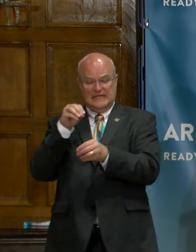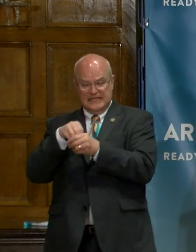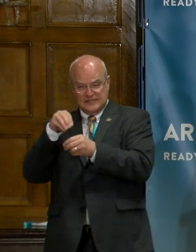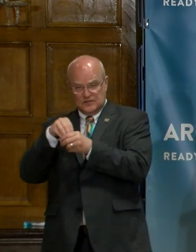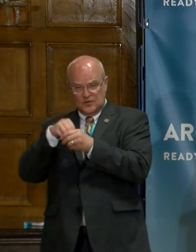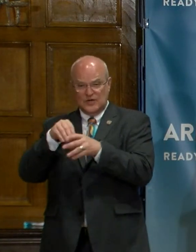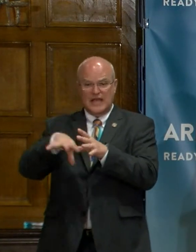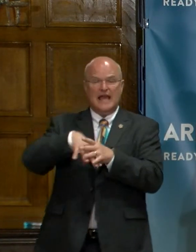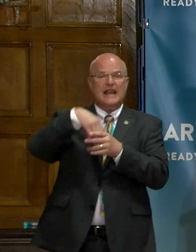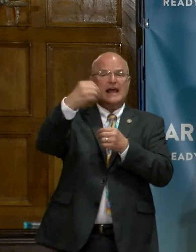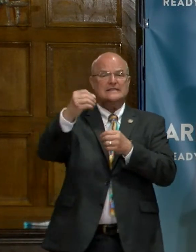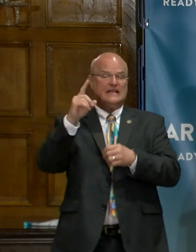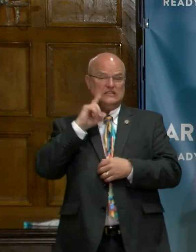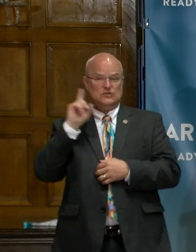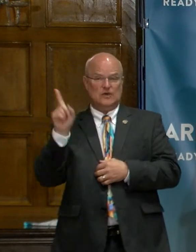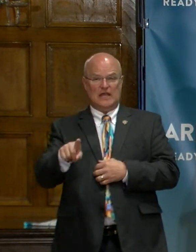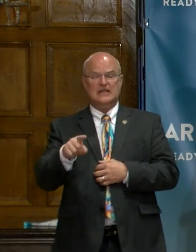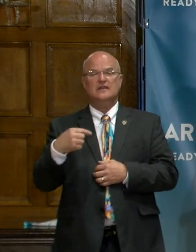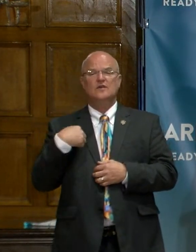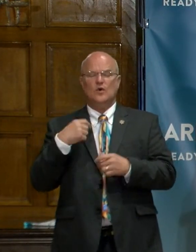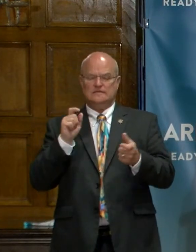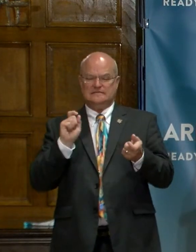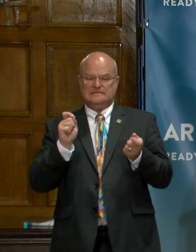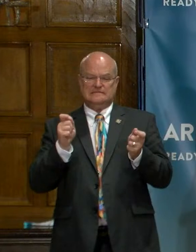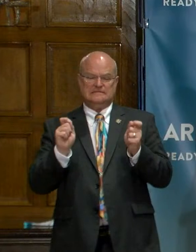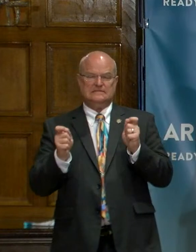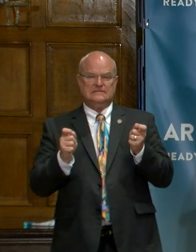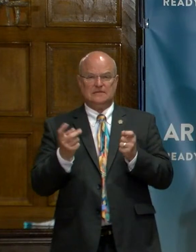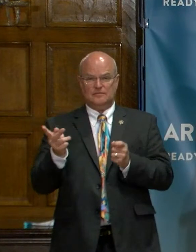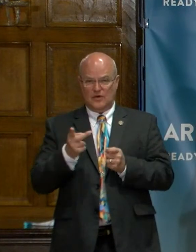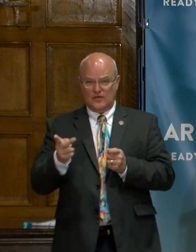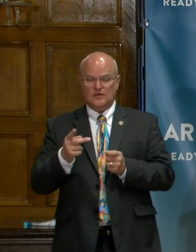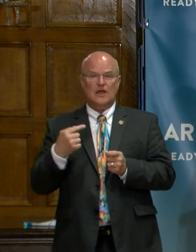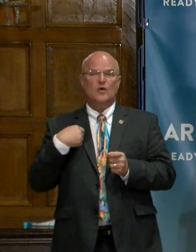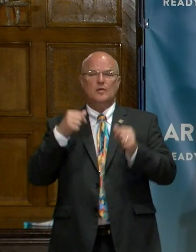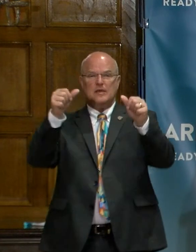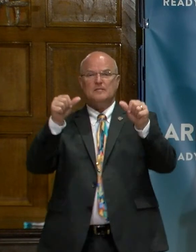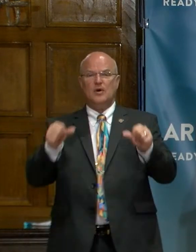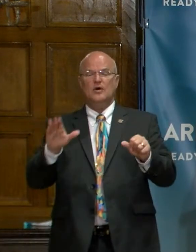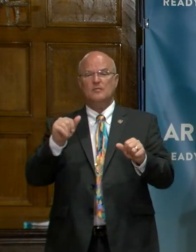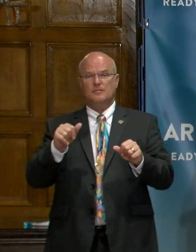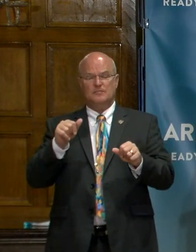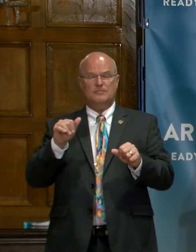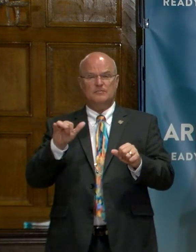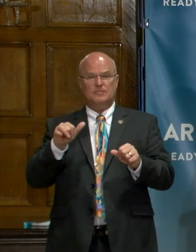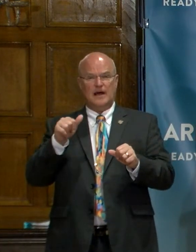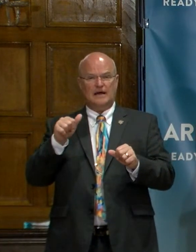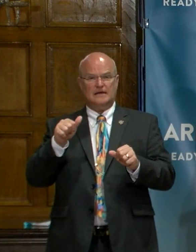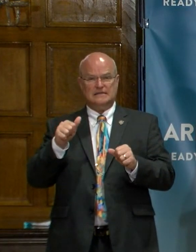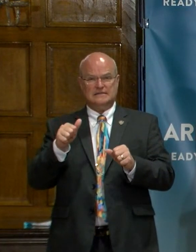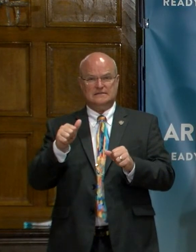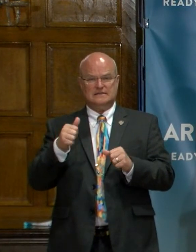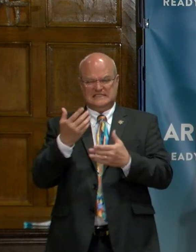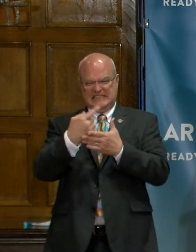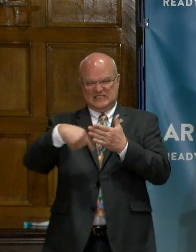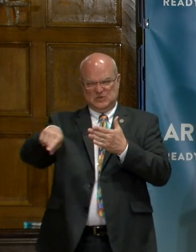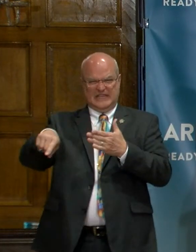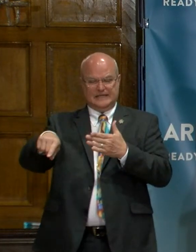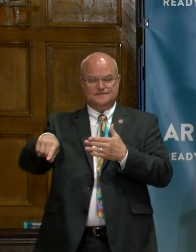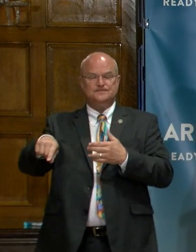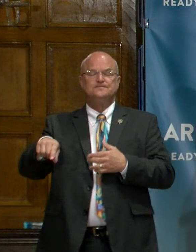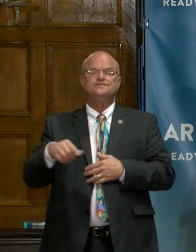indoor and outdoor directives. We've made modifications to those, and those will be posted by early this next